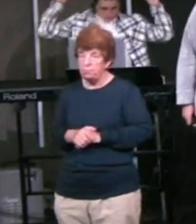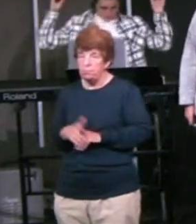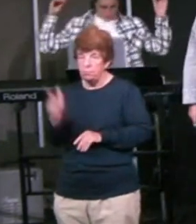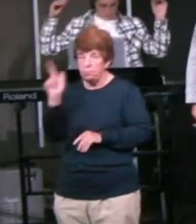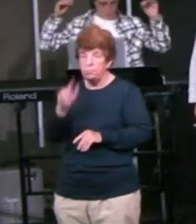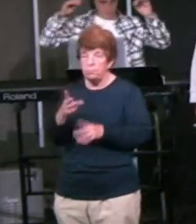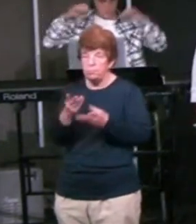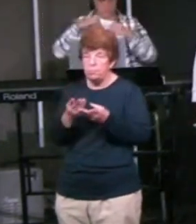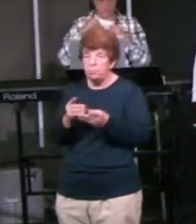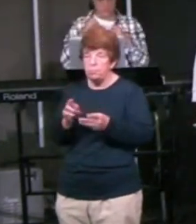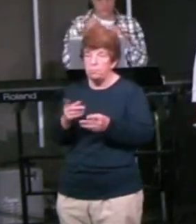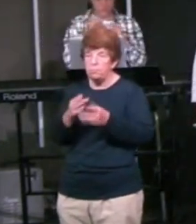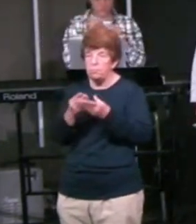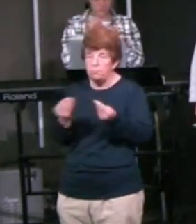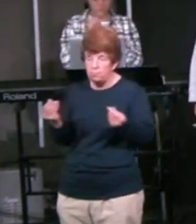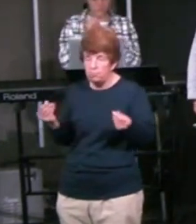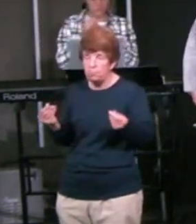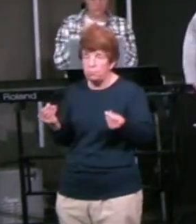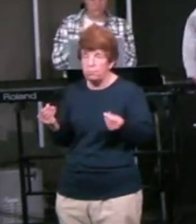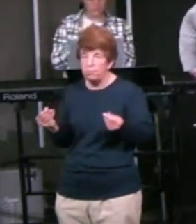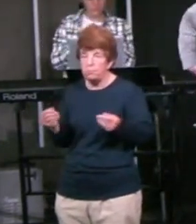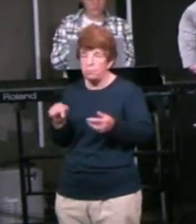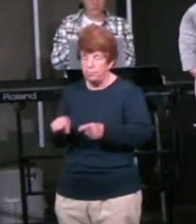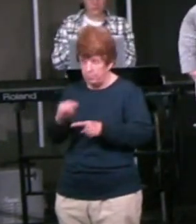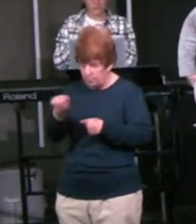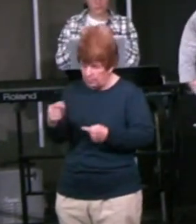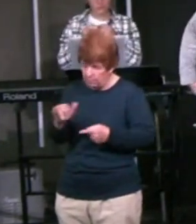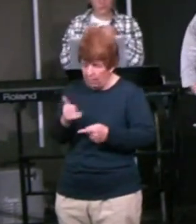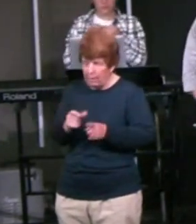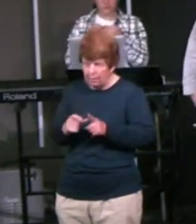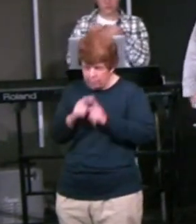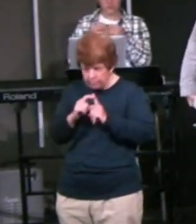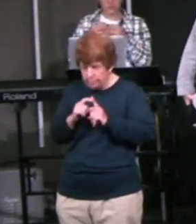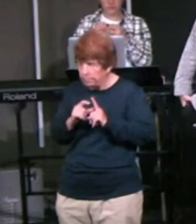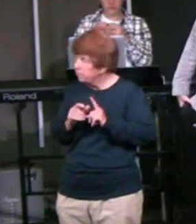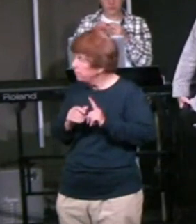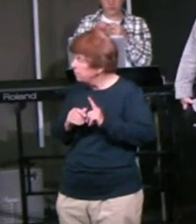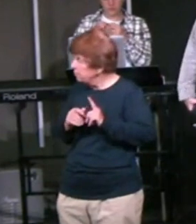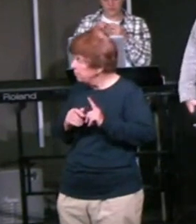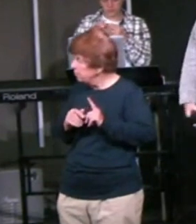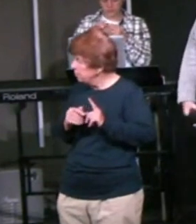Lord, for some, that challenge might be a difficult one.